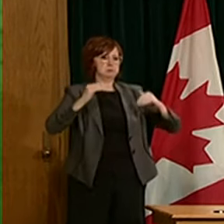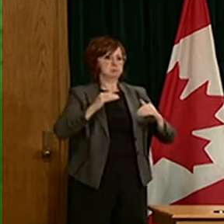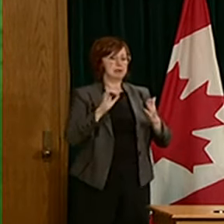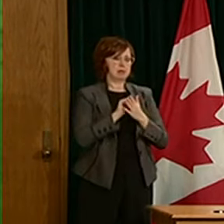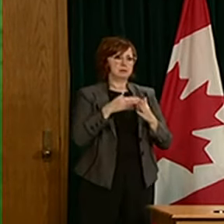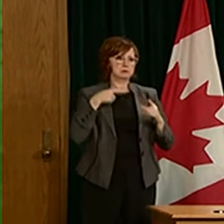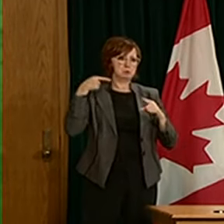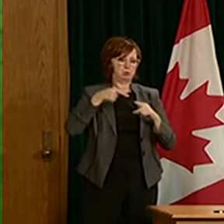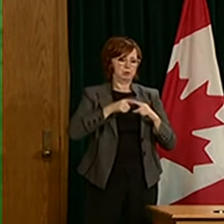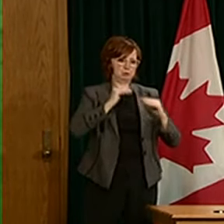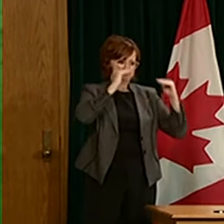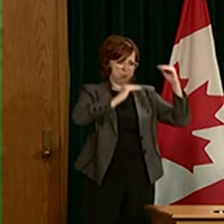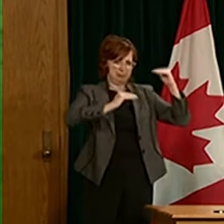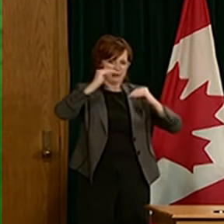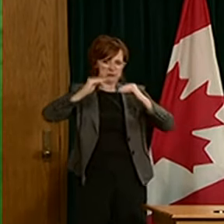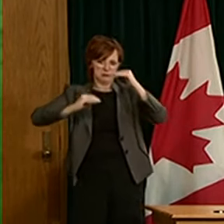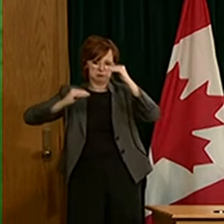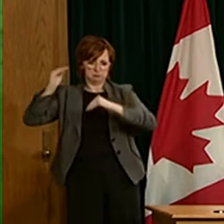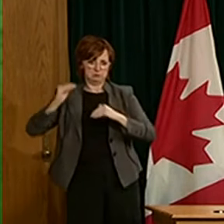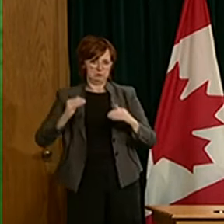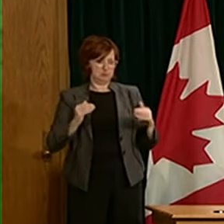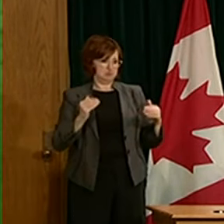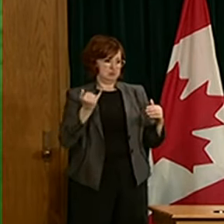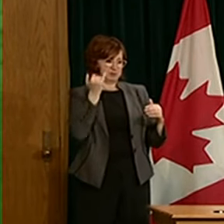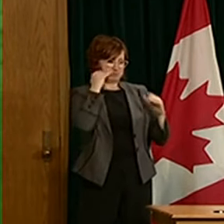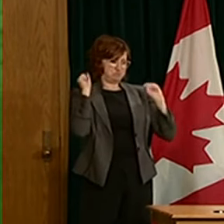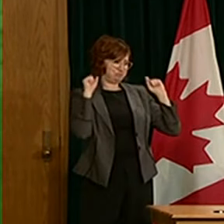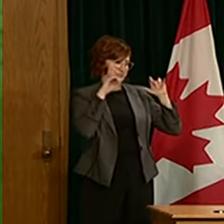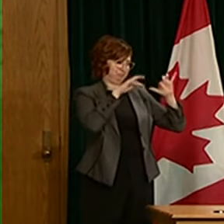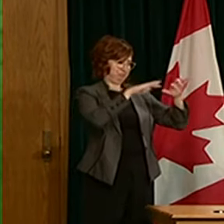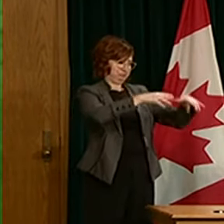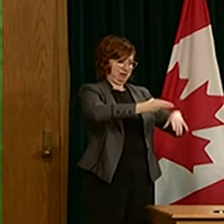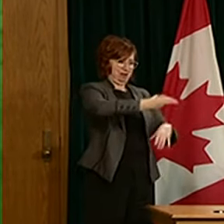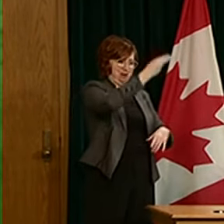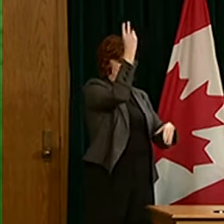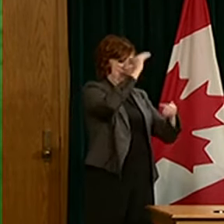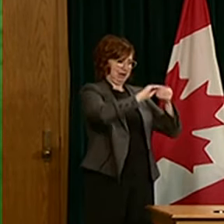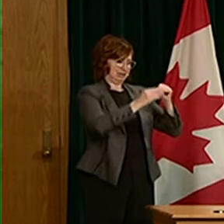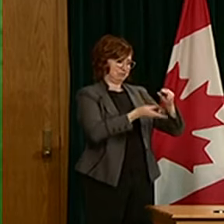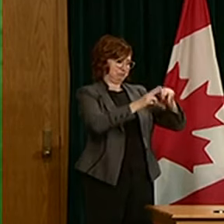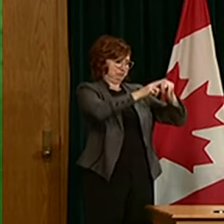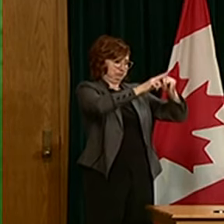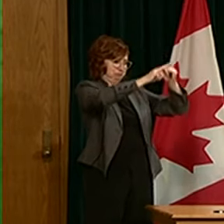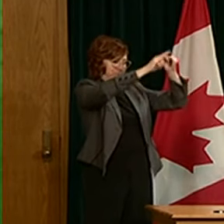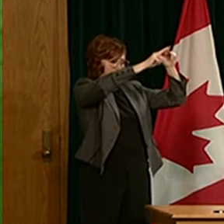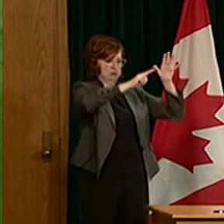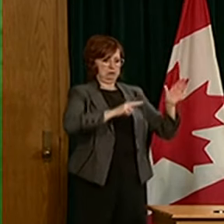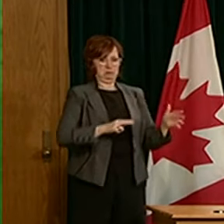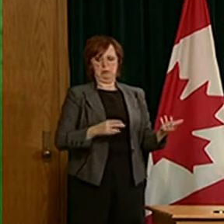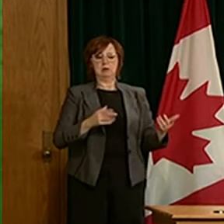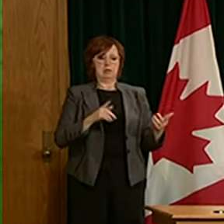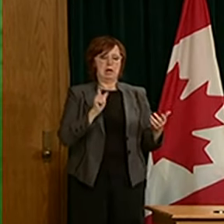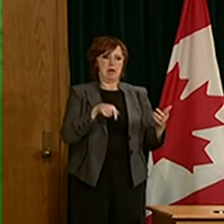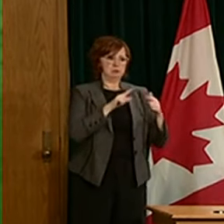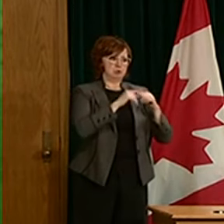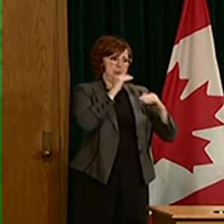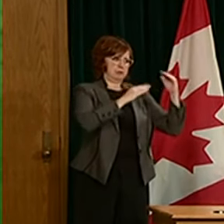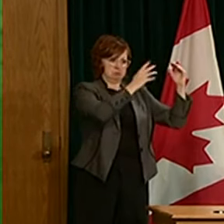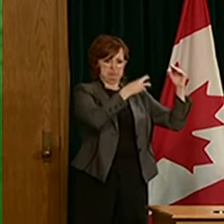is if in fact throughout the response and the staged approach to increasing capacity that we had a facility and that facility